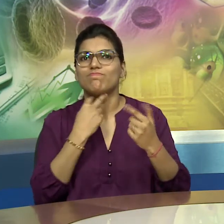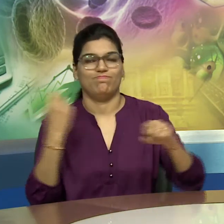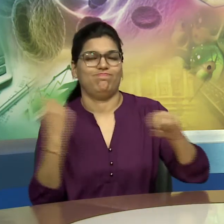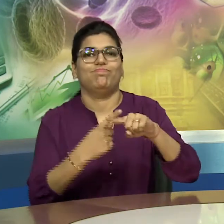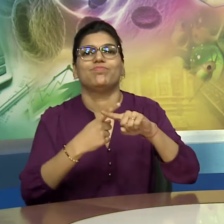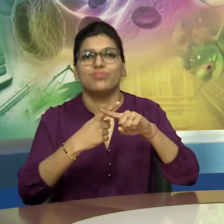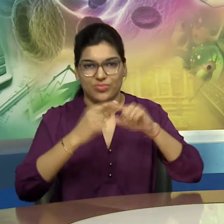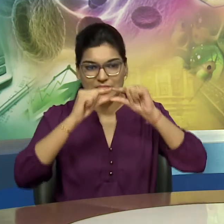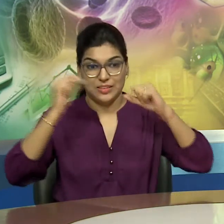not.